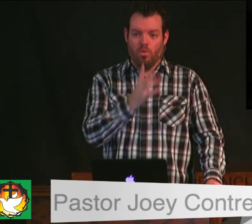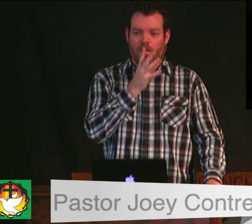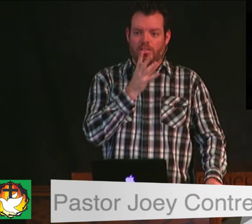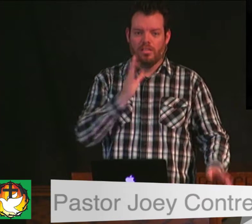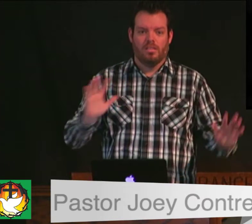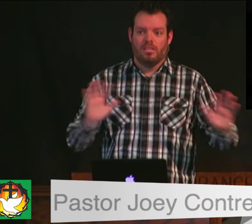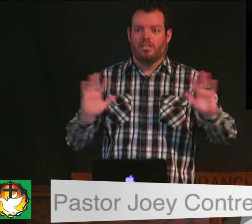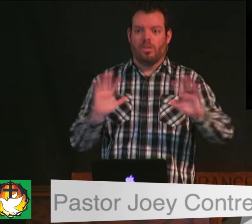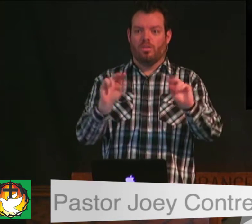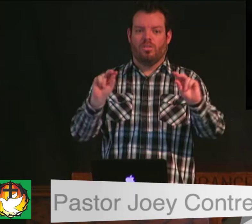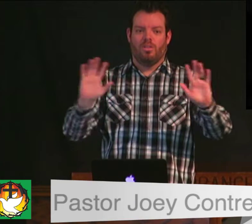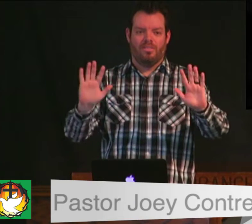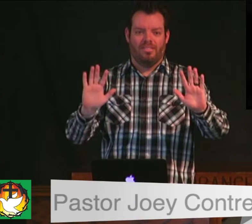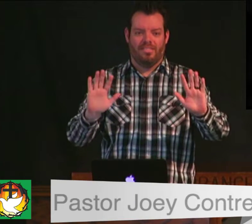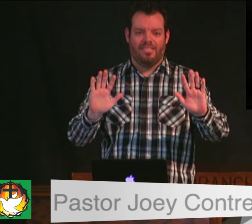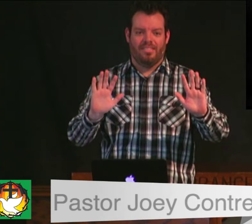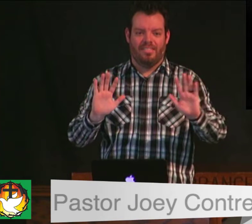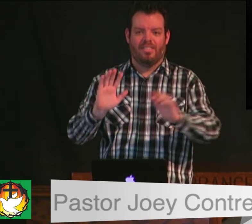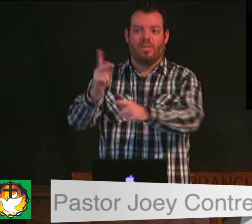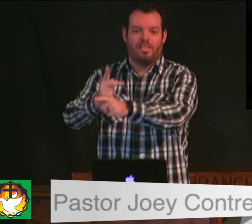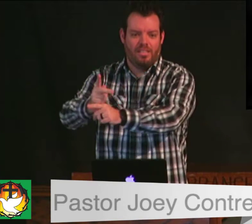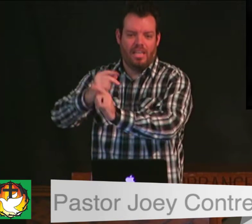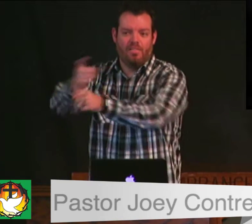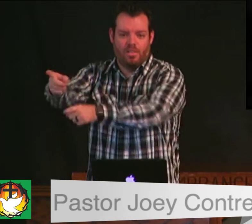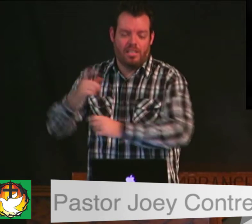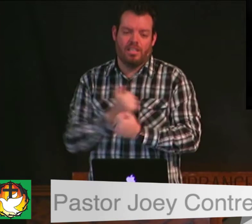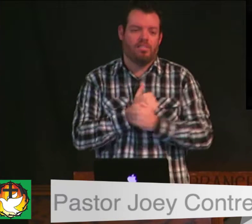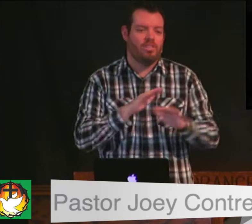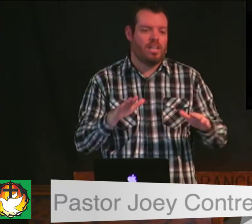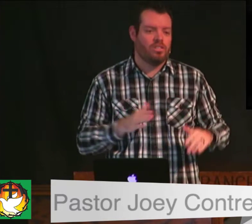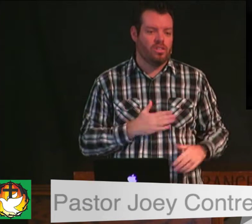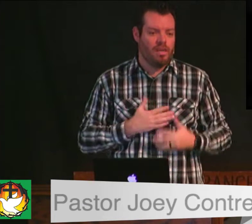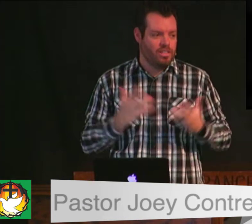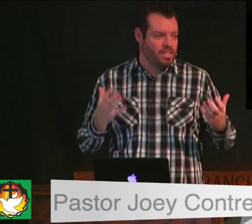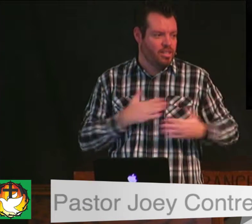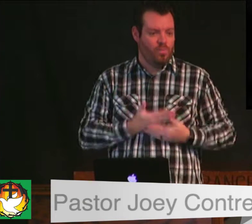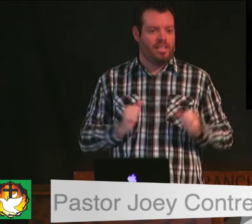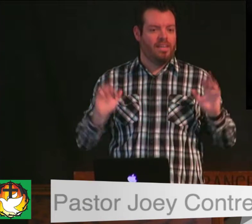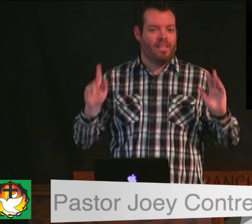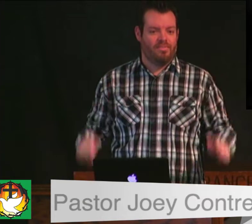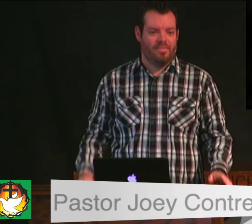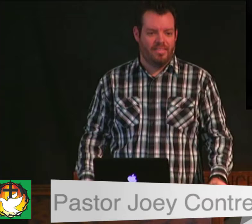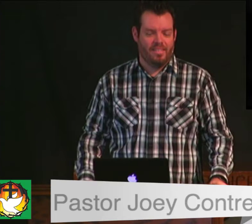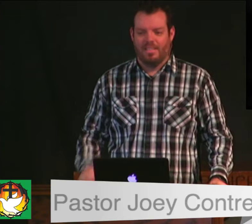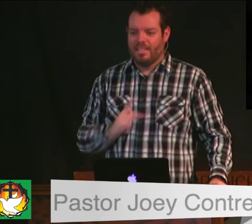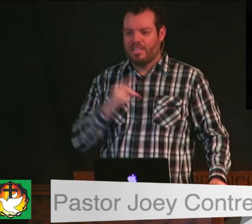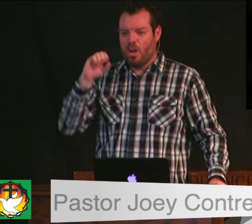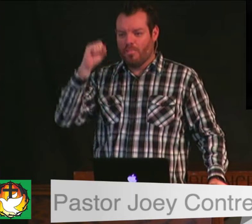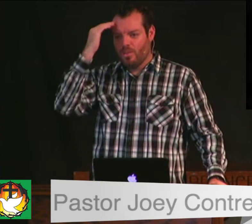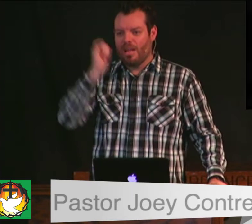mother, no. You give it to her because she loved the child so much, she's willing to give it up. King Solomon knew that was